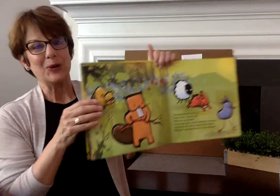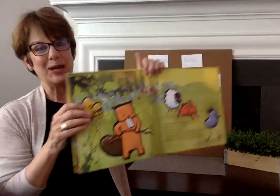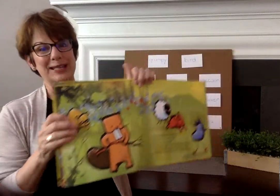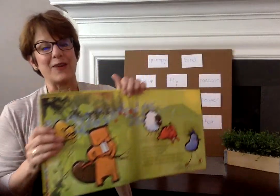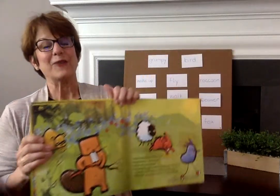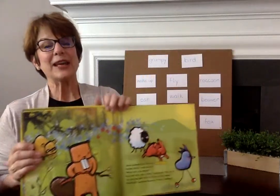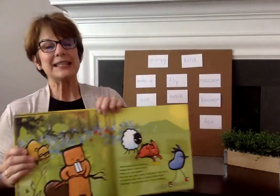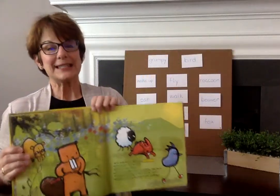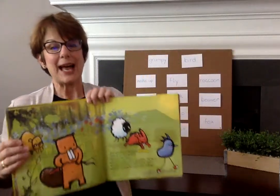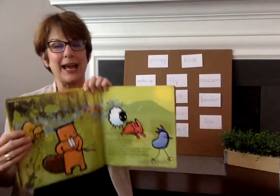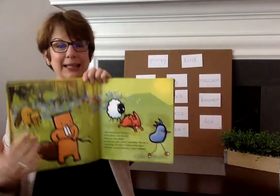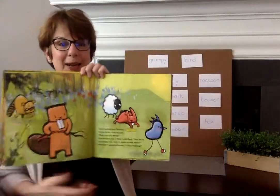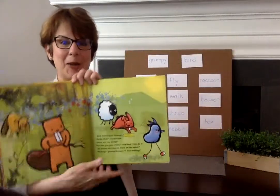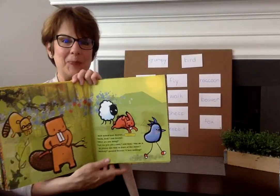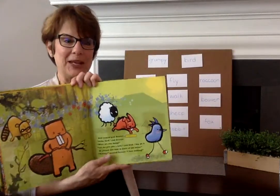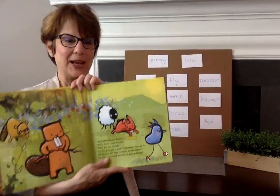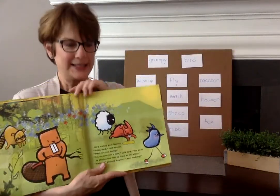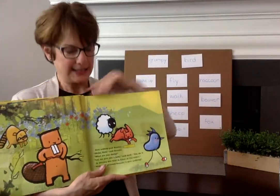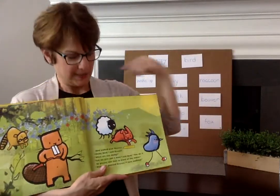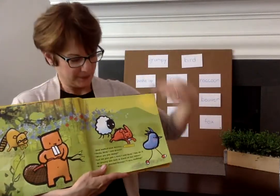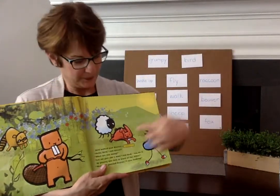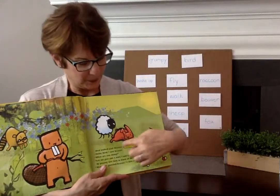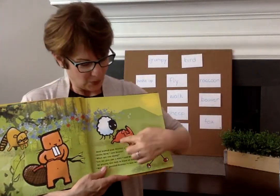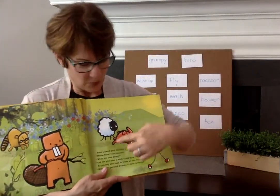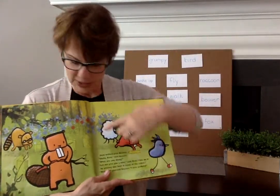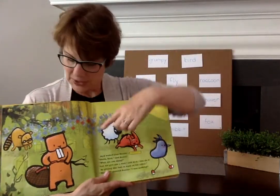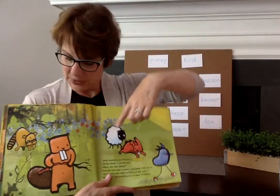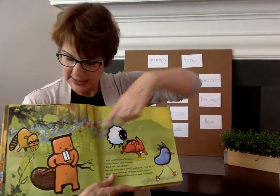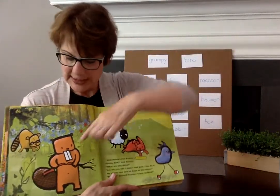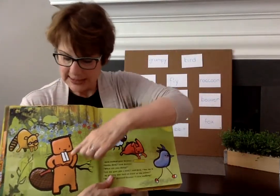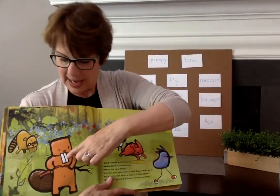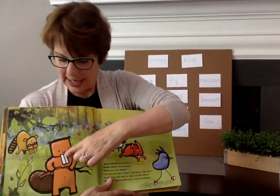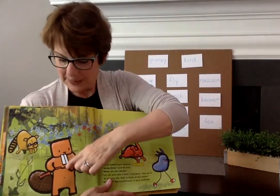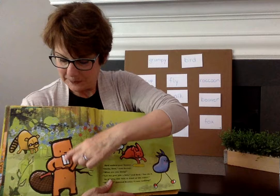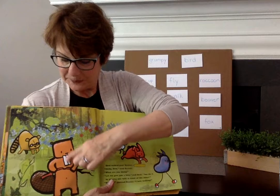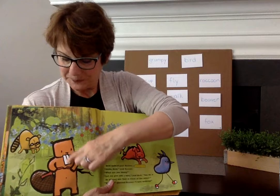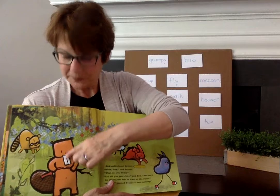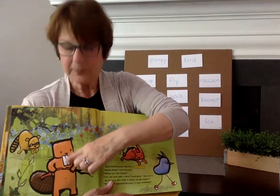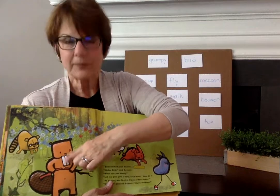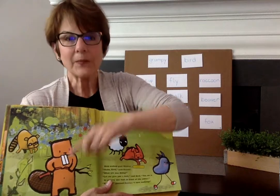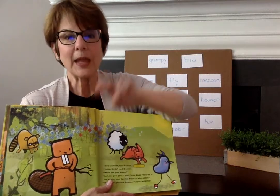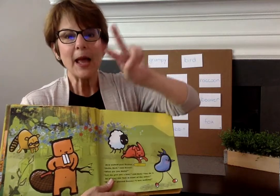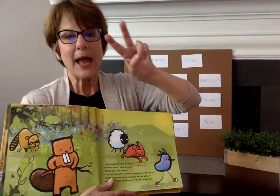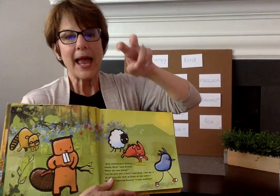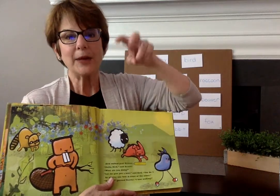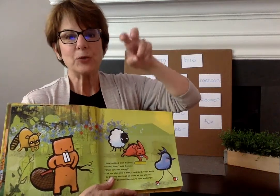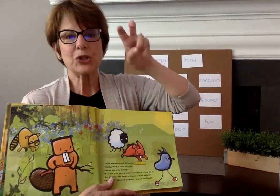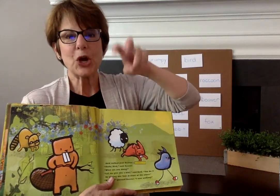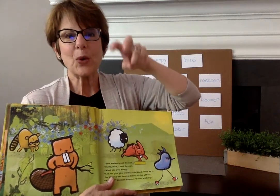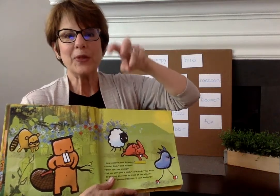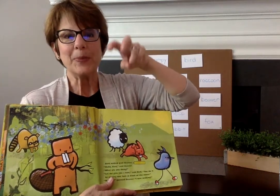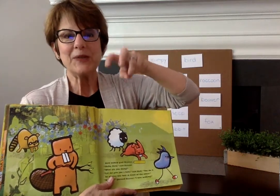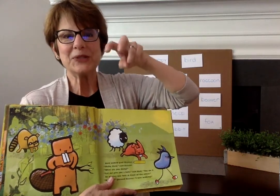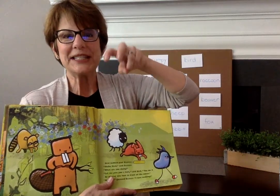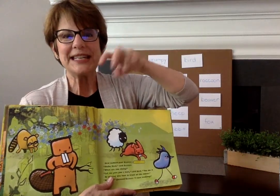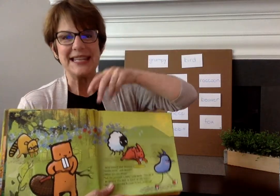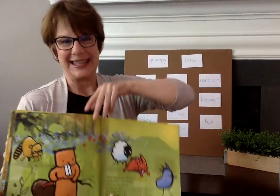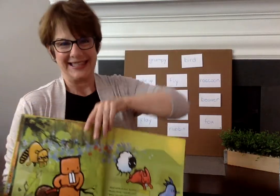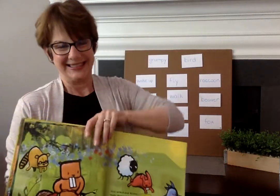is a funny sign because we use the sign and show the beaver's teeth.